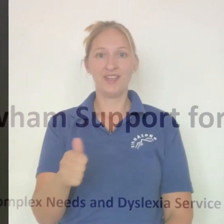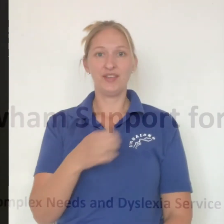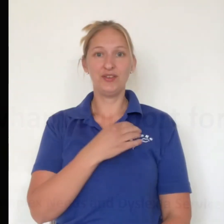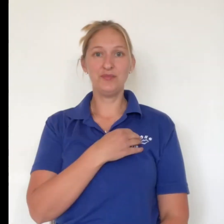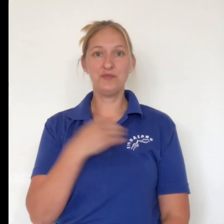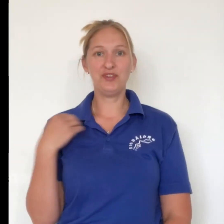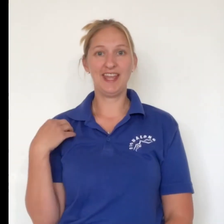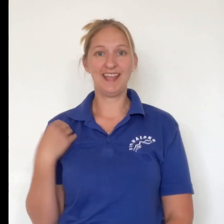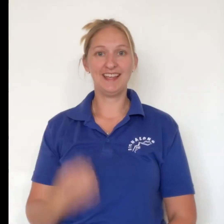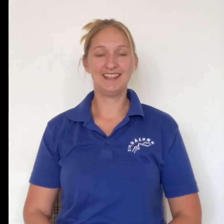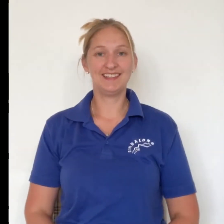Good morning.